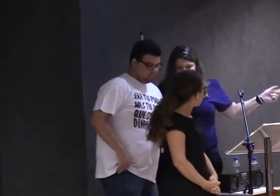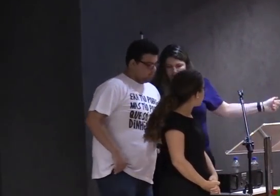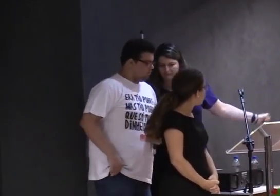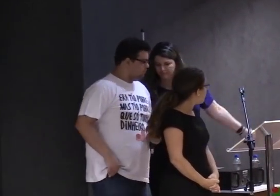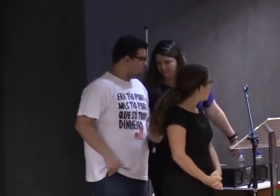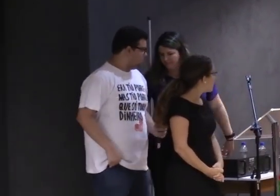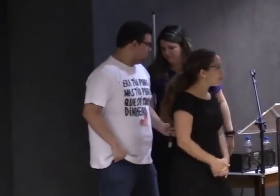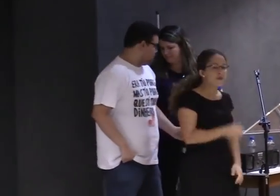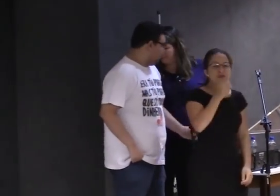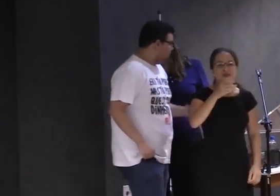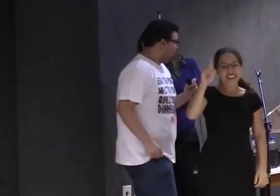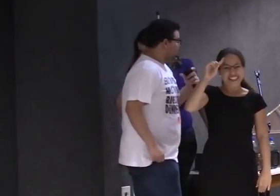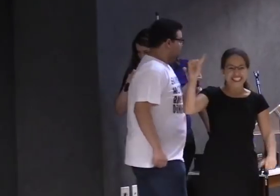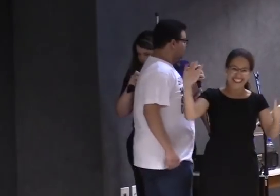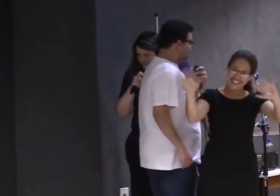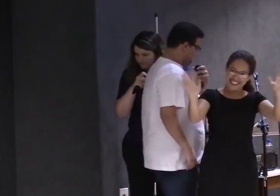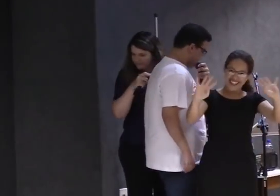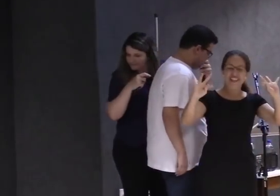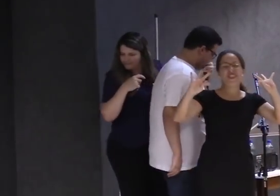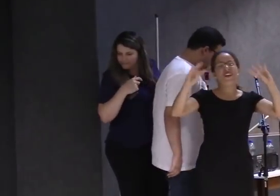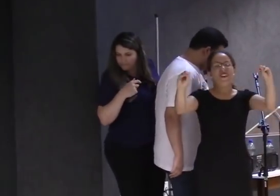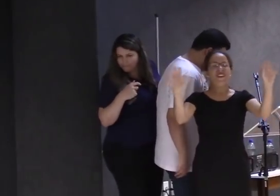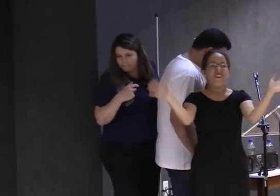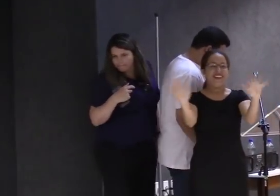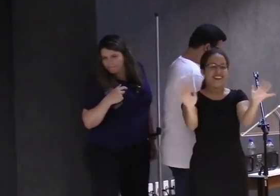Bom dia, todos.